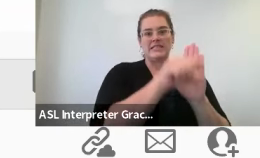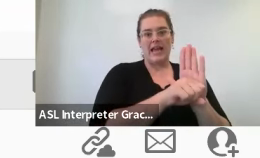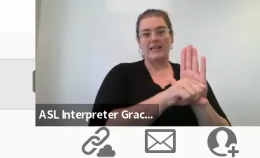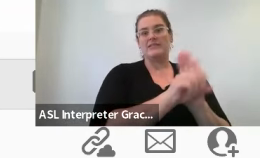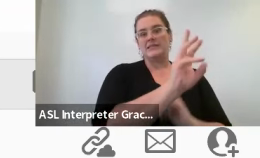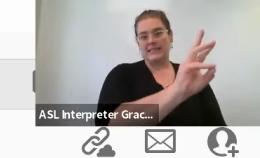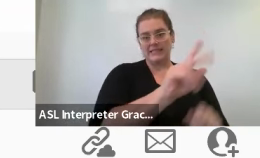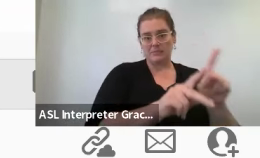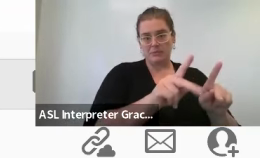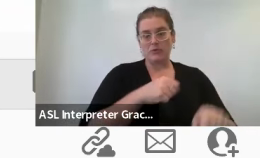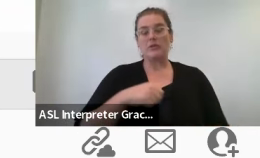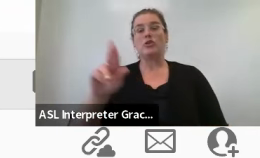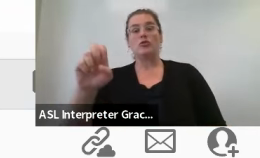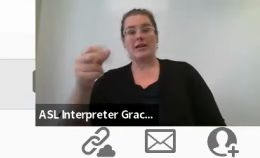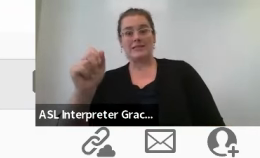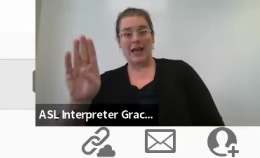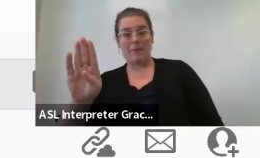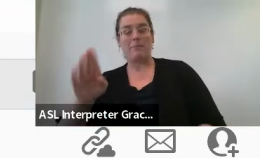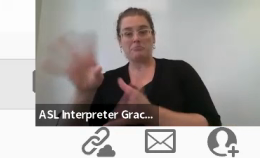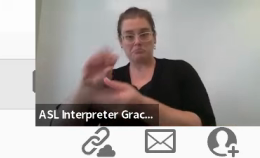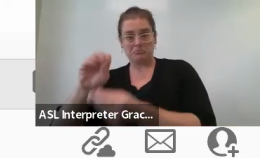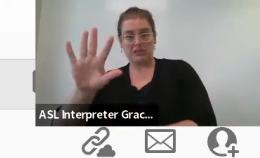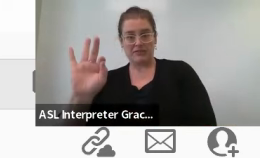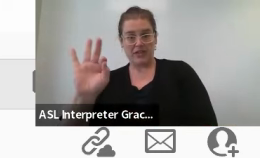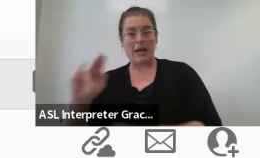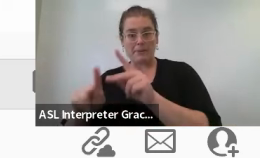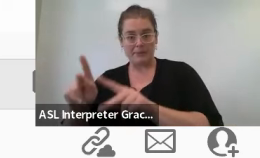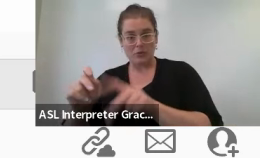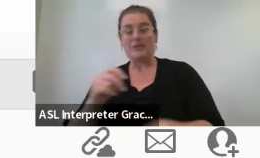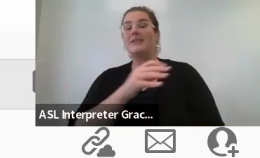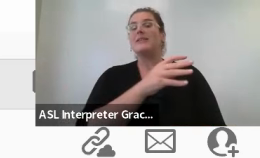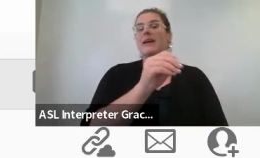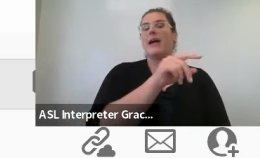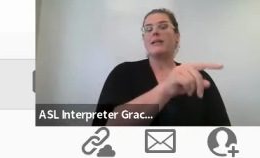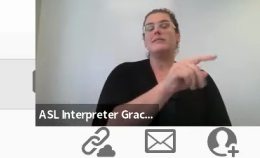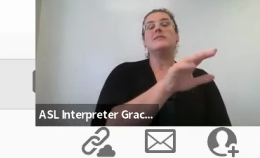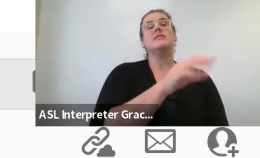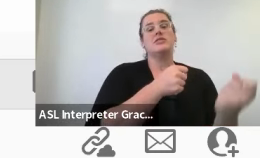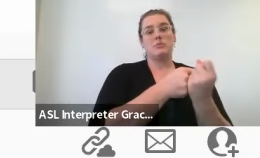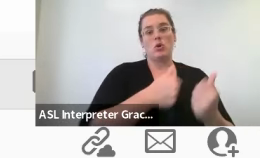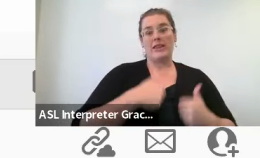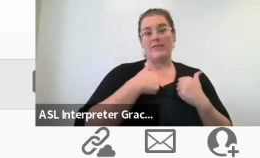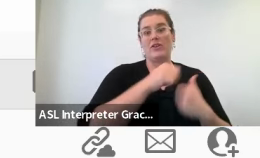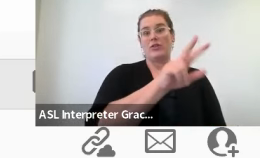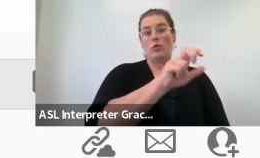59 in residential habilitation, and 329 in supported living.